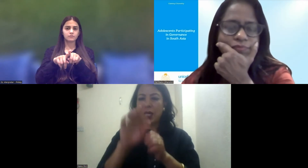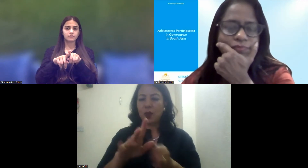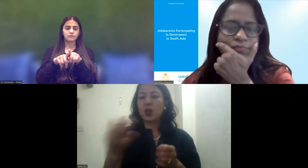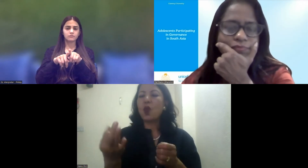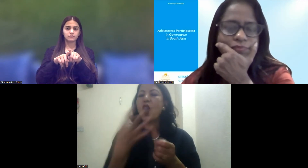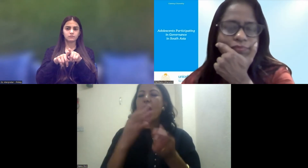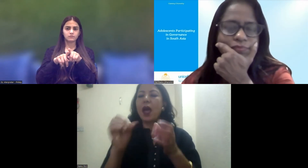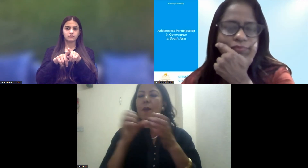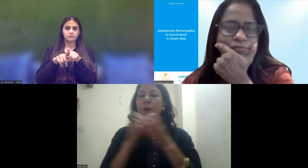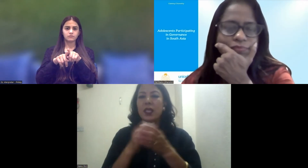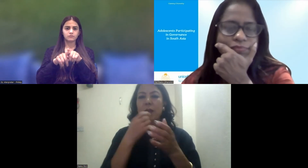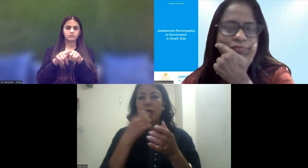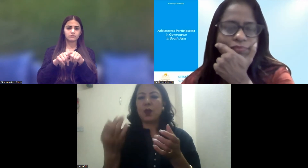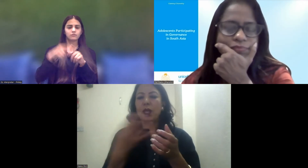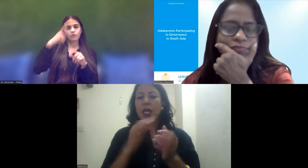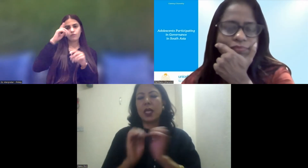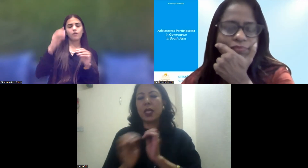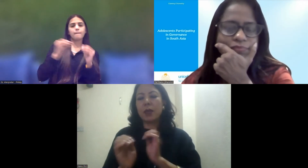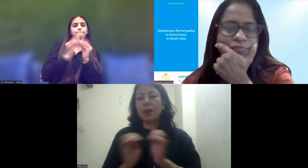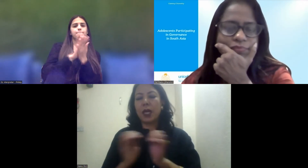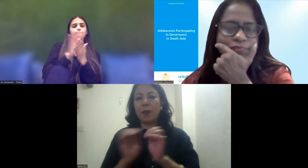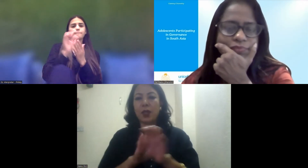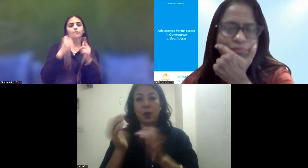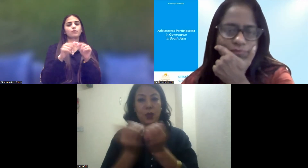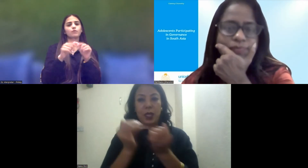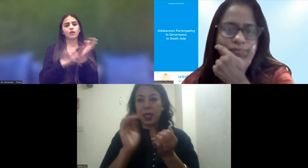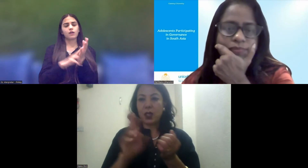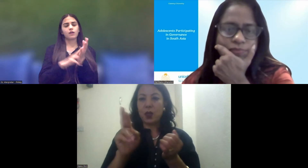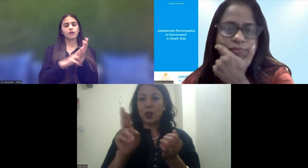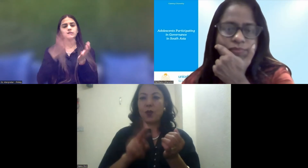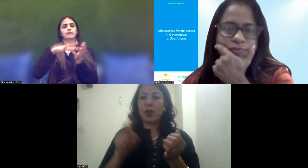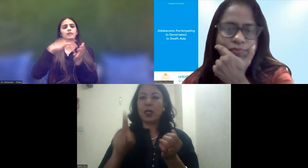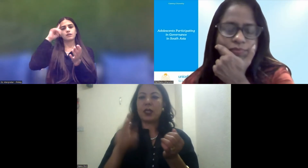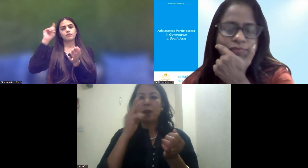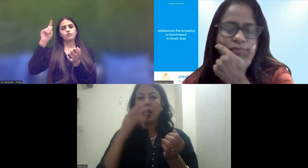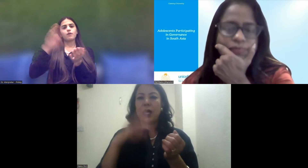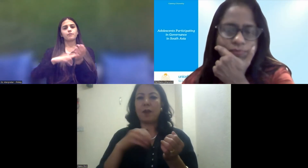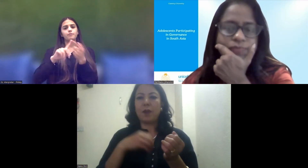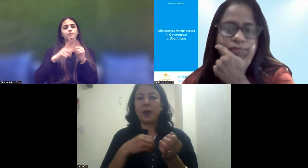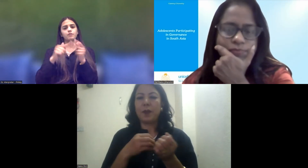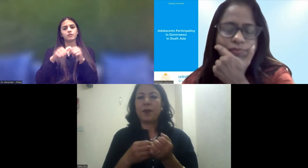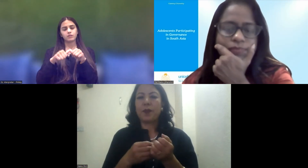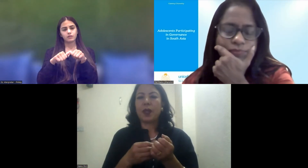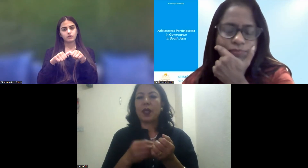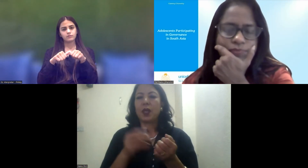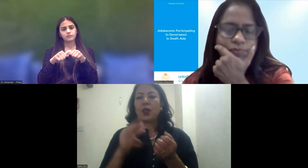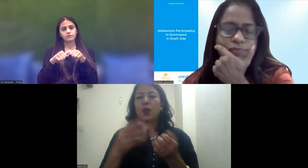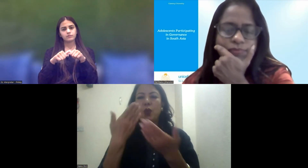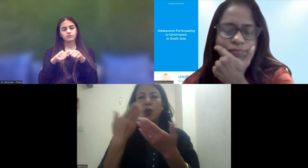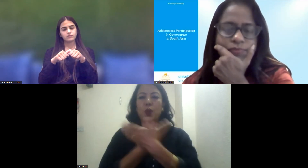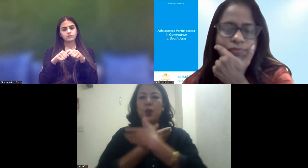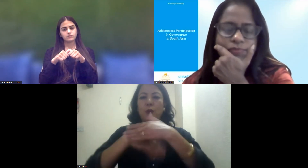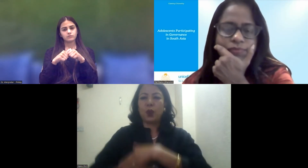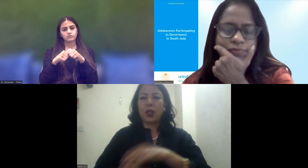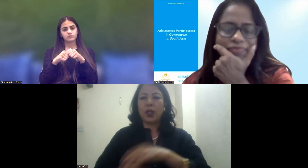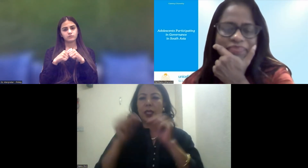was really a conscious effort in partnership with Bhutan Center for Media and and as well as the Ministry of Education, the Royal